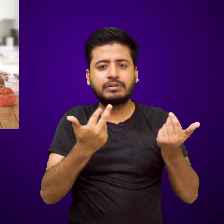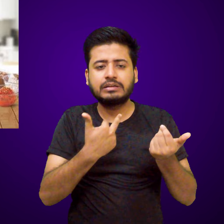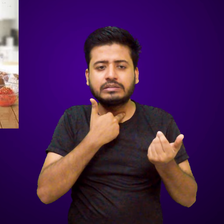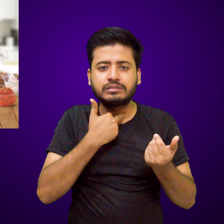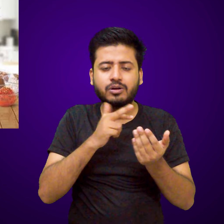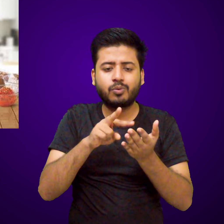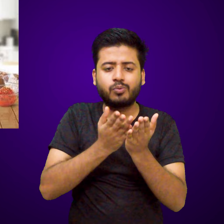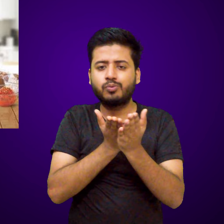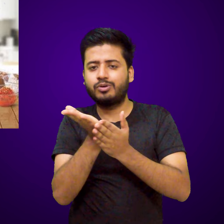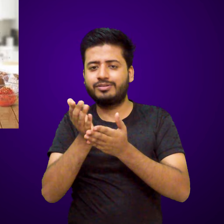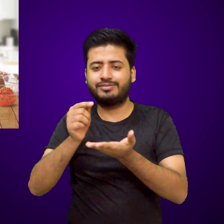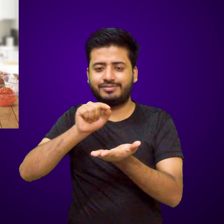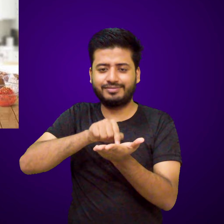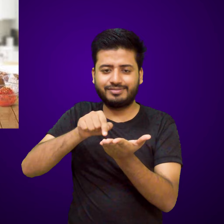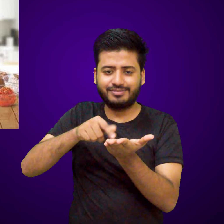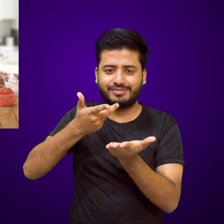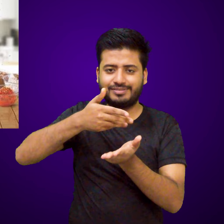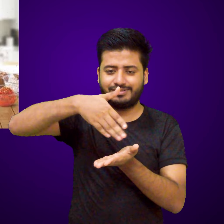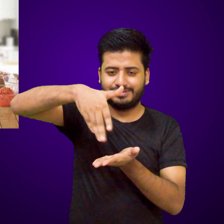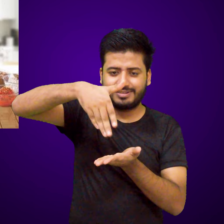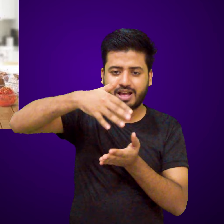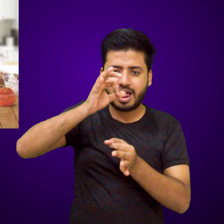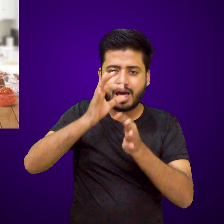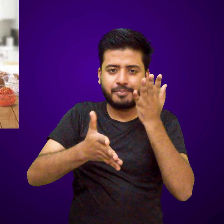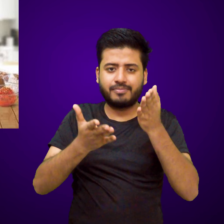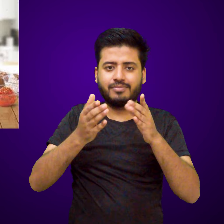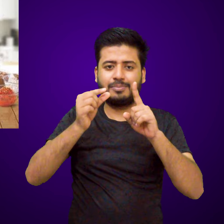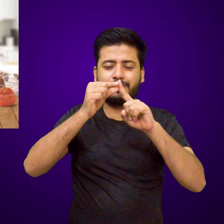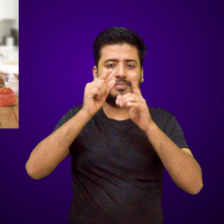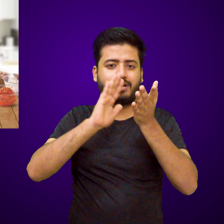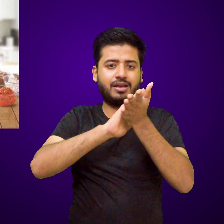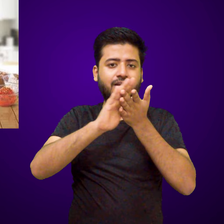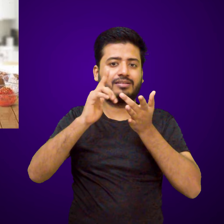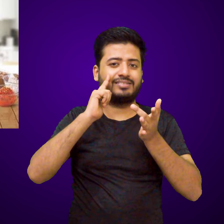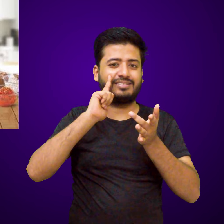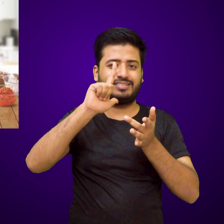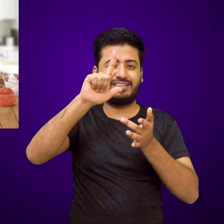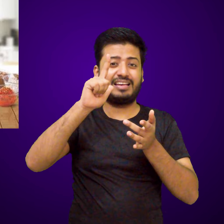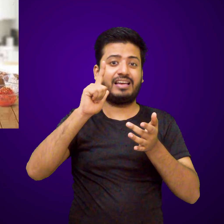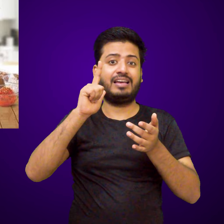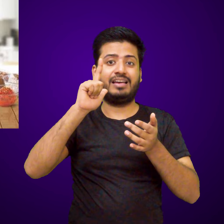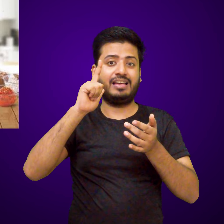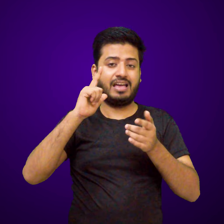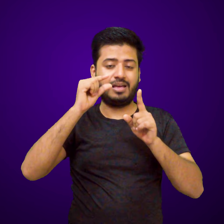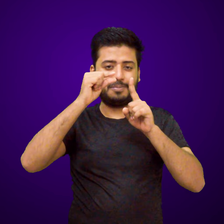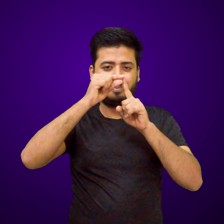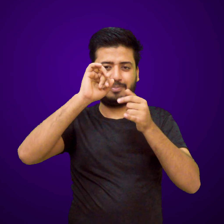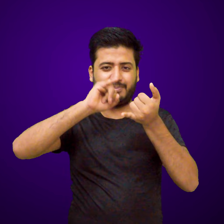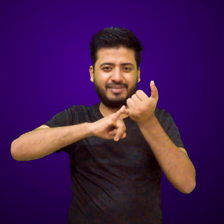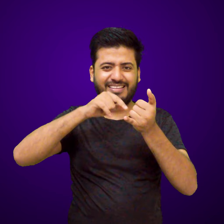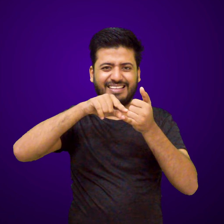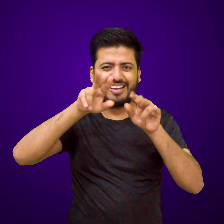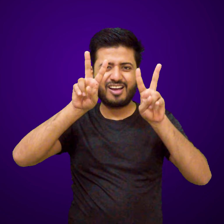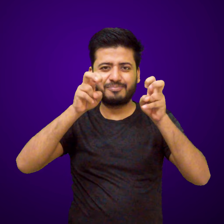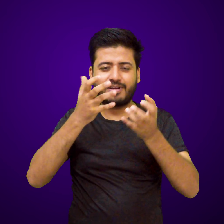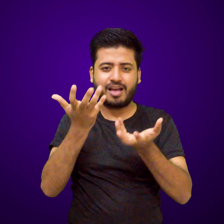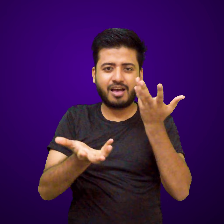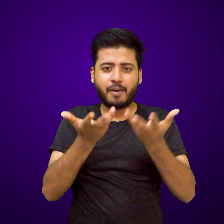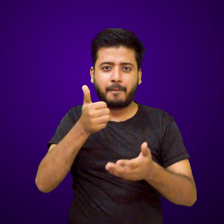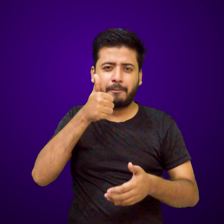HD49500 and Philips HD49201 are excellent options that offer durability and high performance. While many Philips models